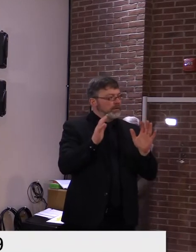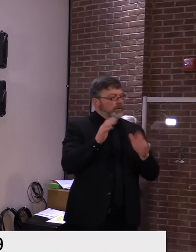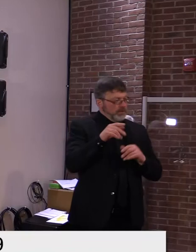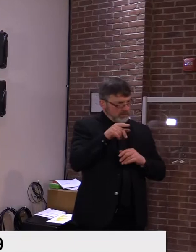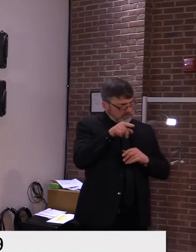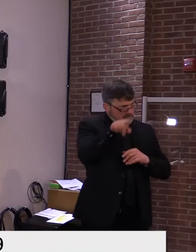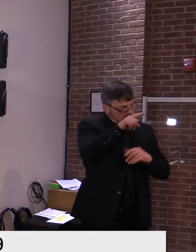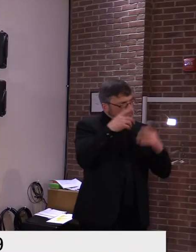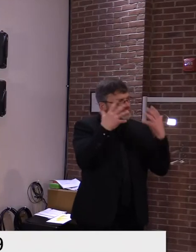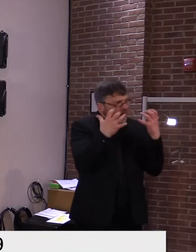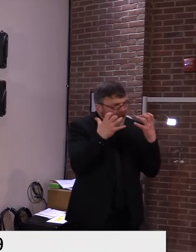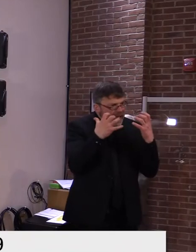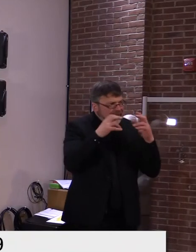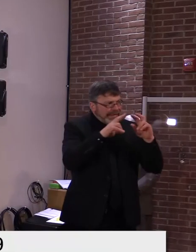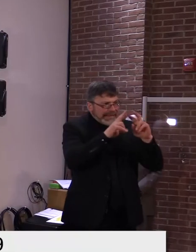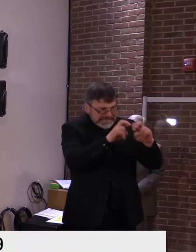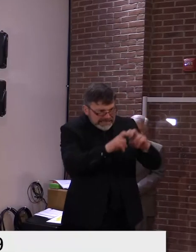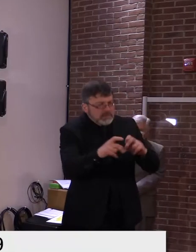healthvermont.gov/COVID-19.